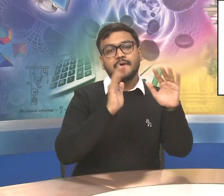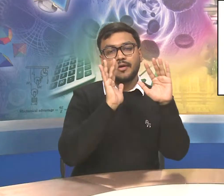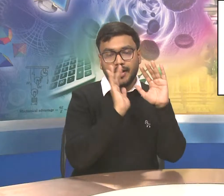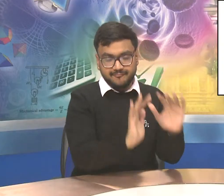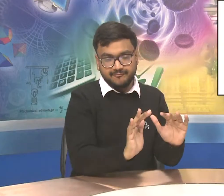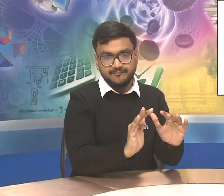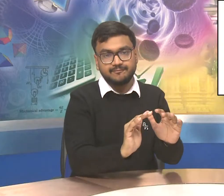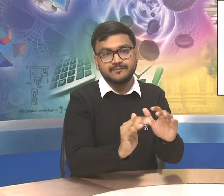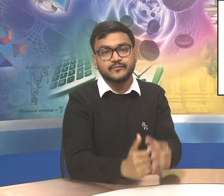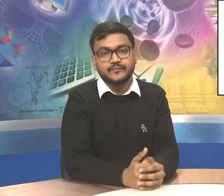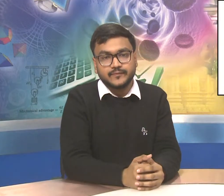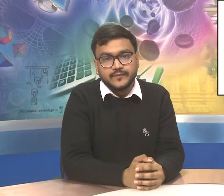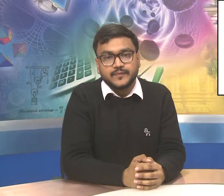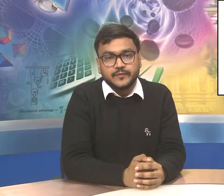they various.